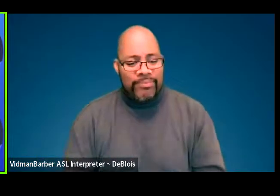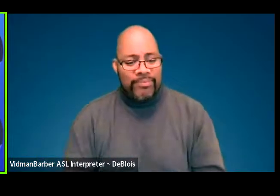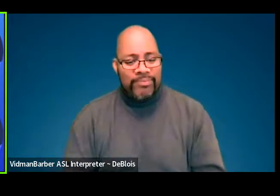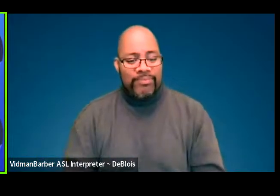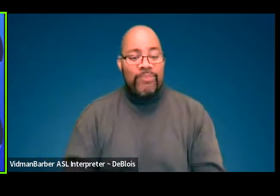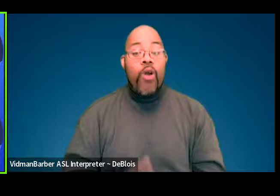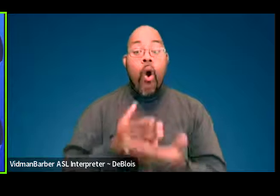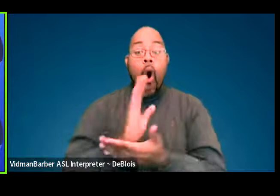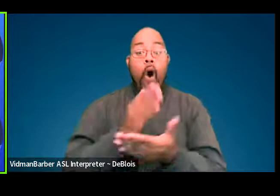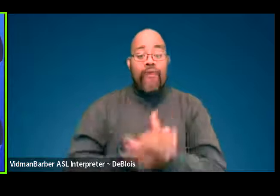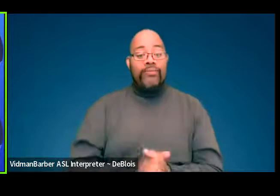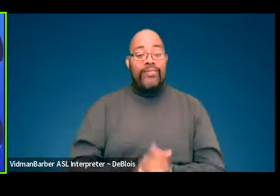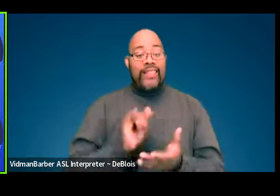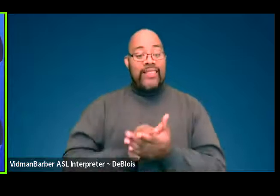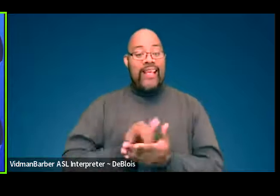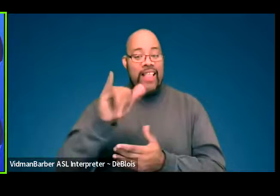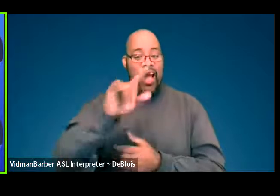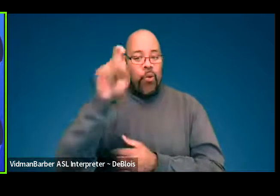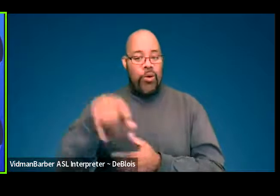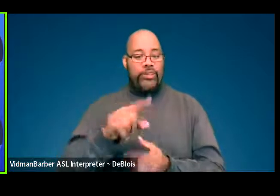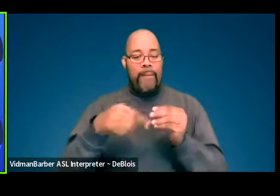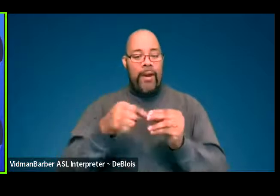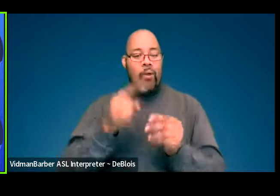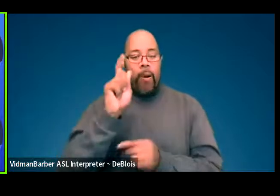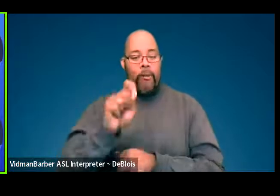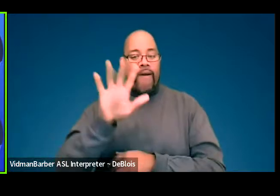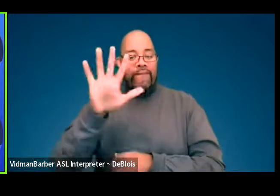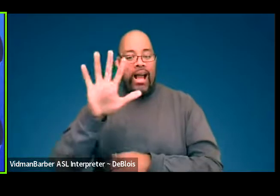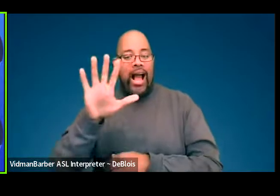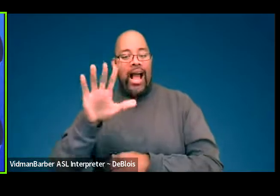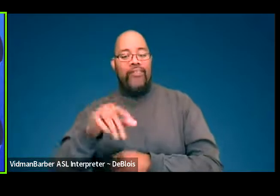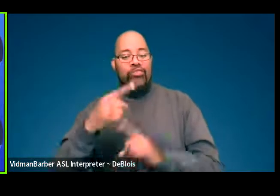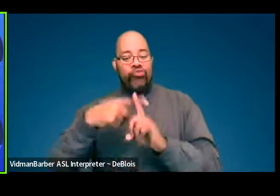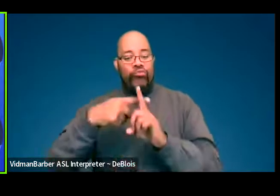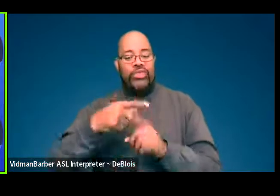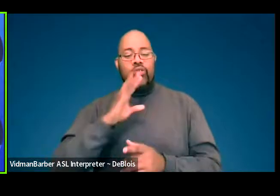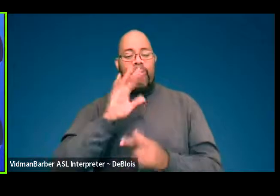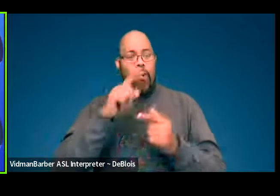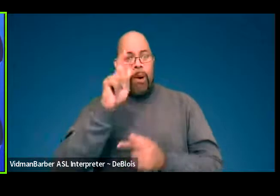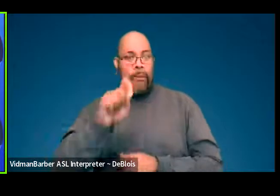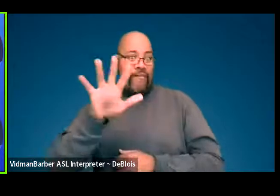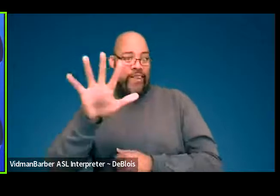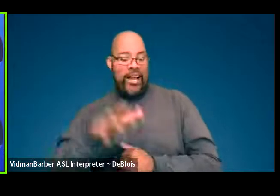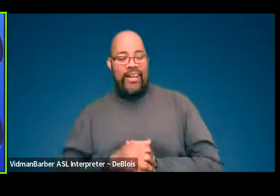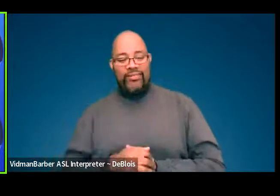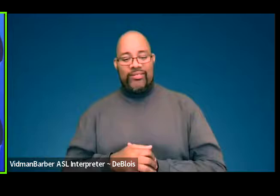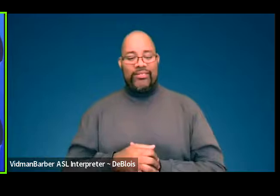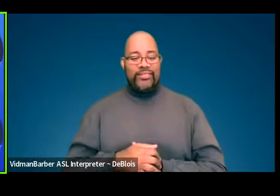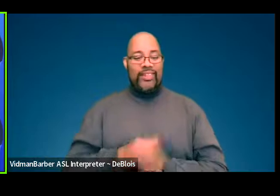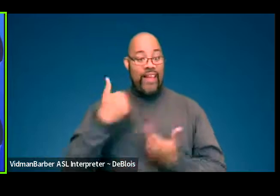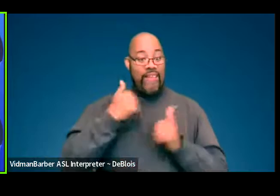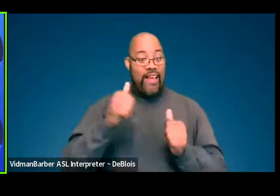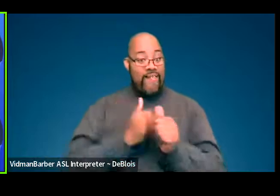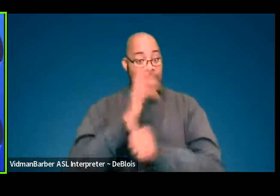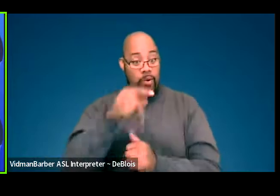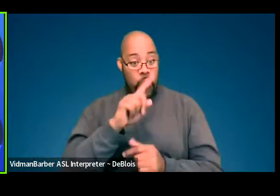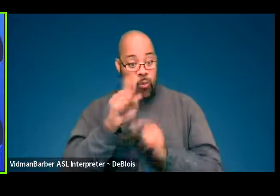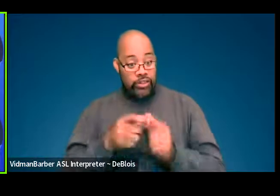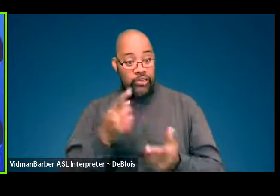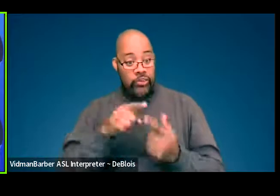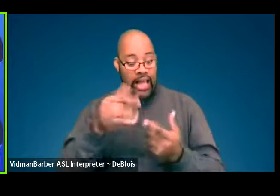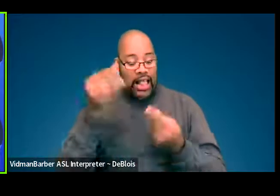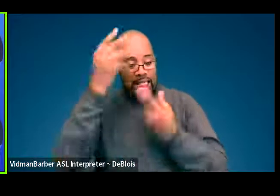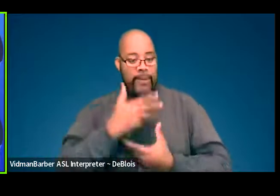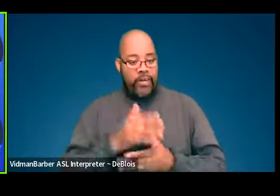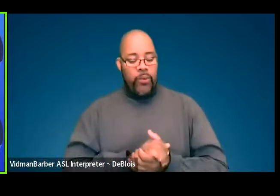All righty. That was that question about the 1.5. Everybody's talking about 1.5. If you have any follow-up questions to that, let